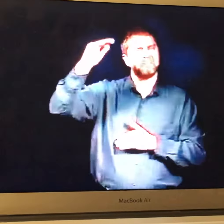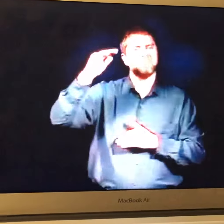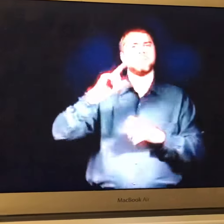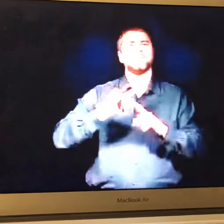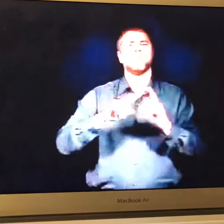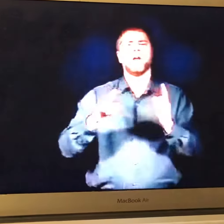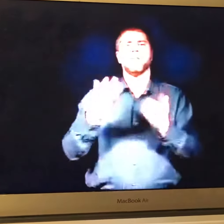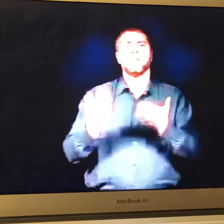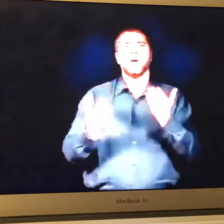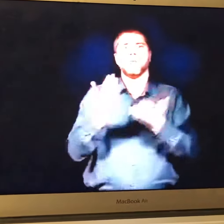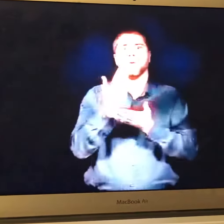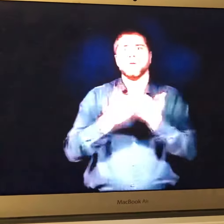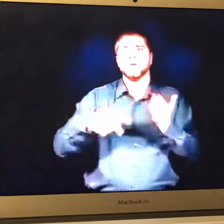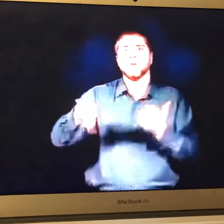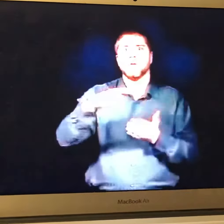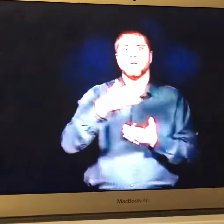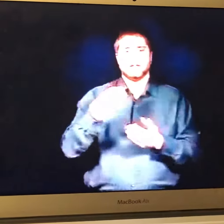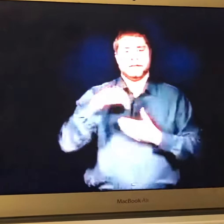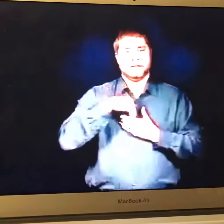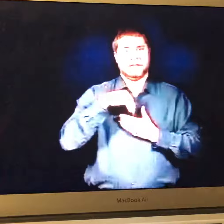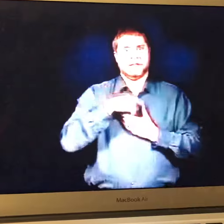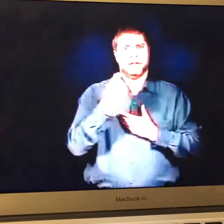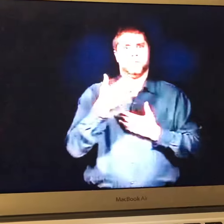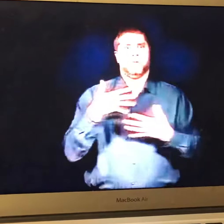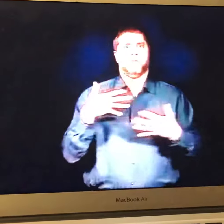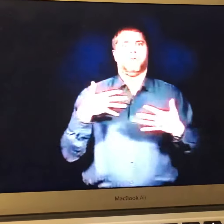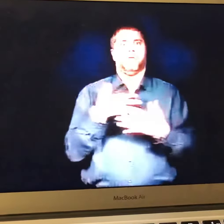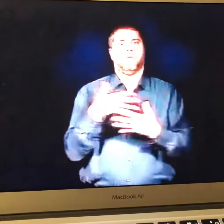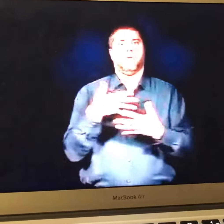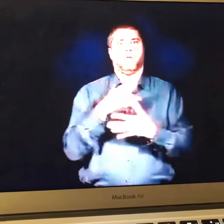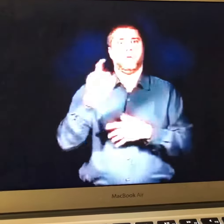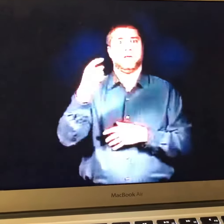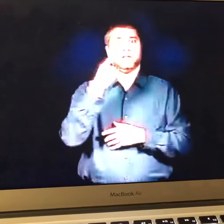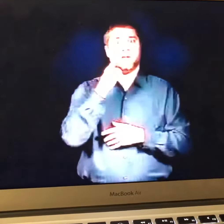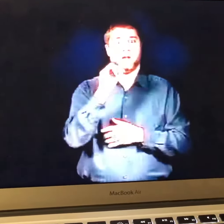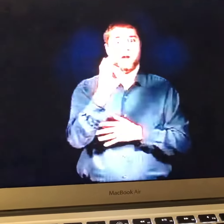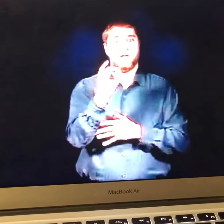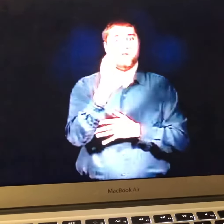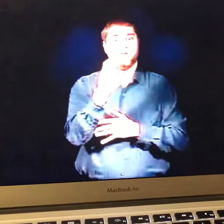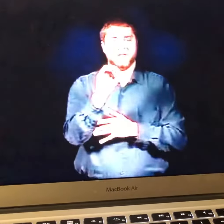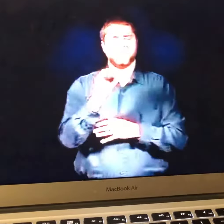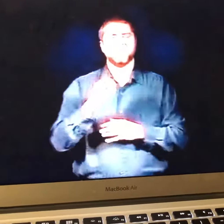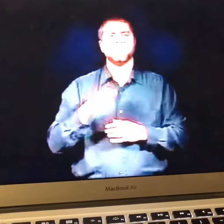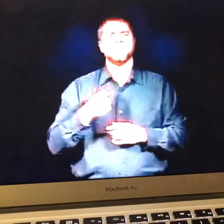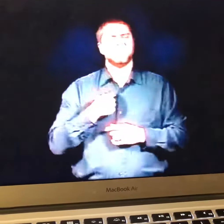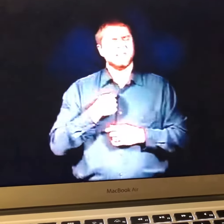Growing up, some of us may have had an internalized fear of going to the dentist.